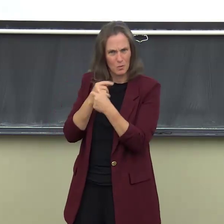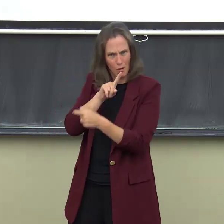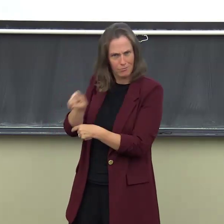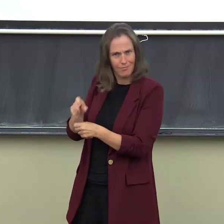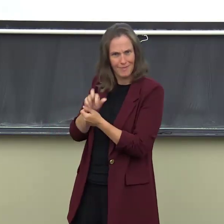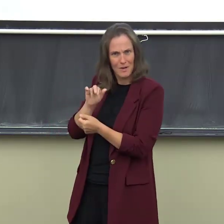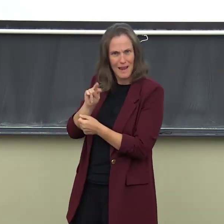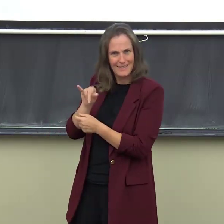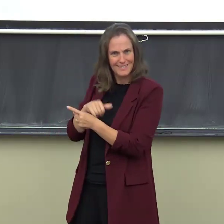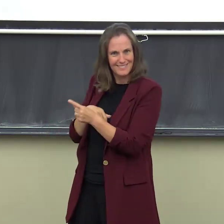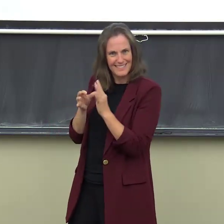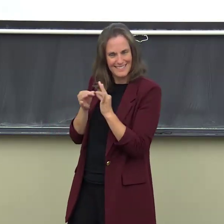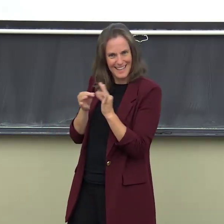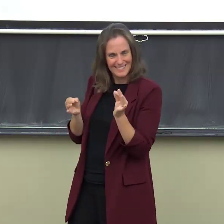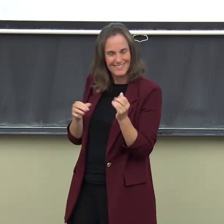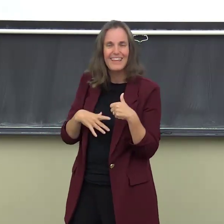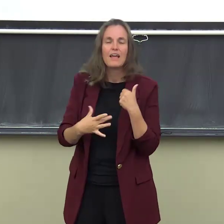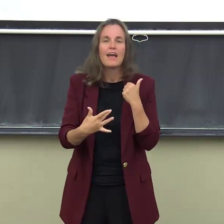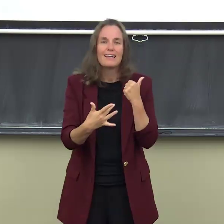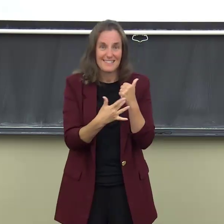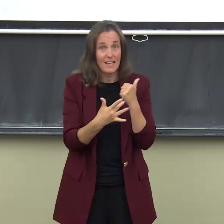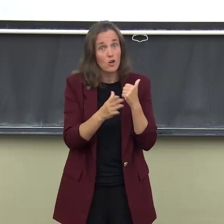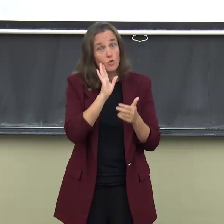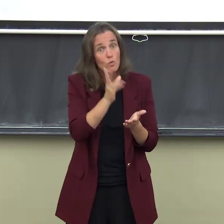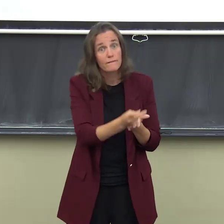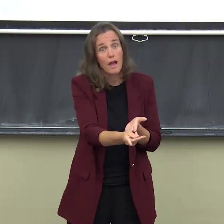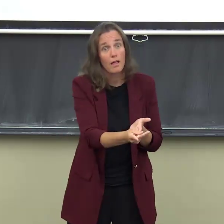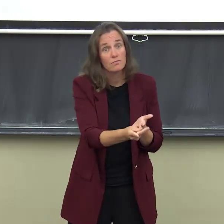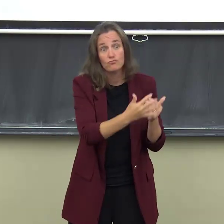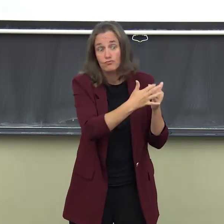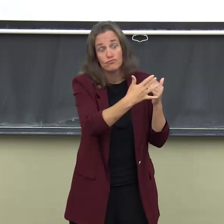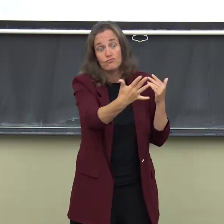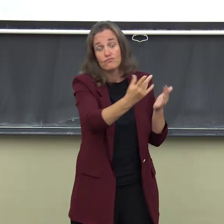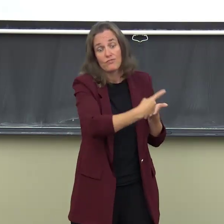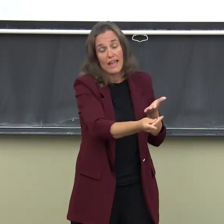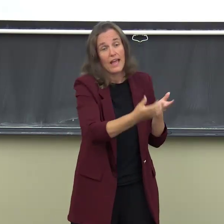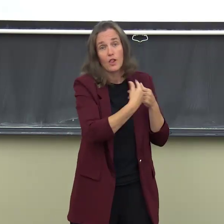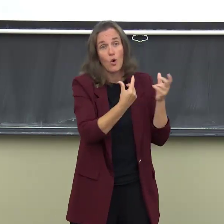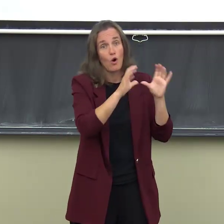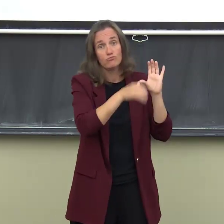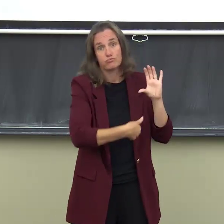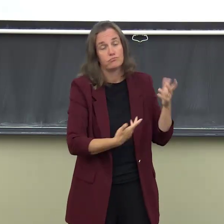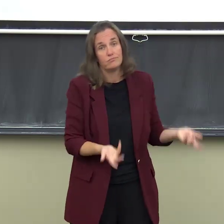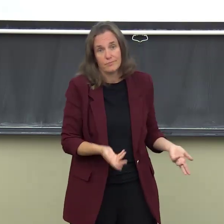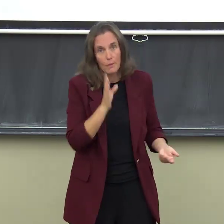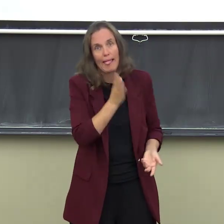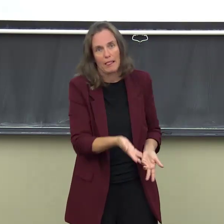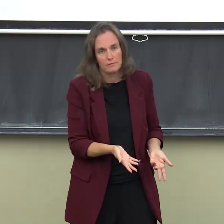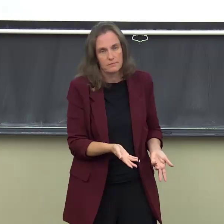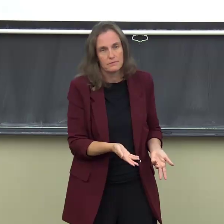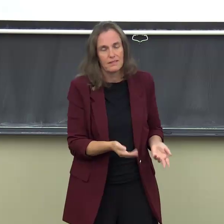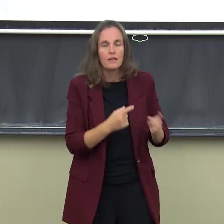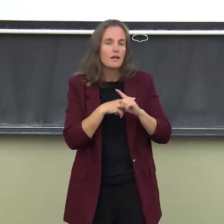said, the technology will fail us eventually or somehow, but that's